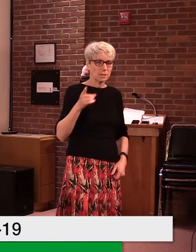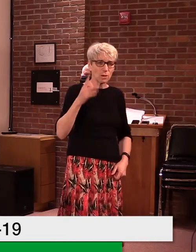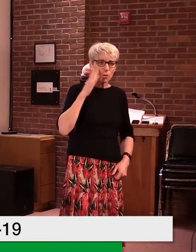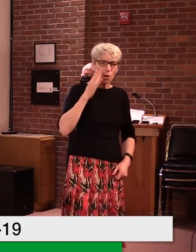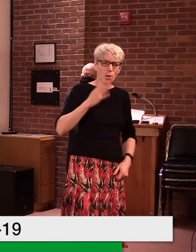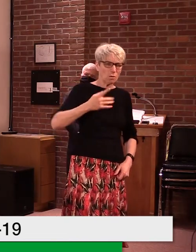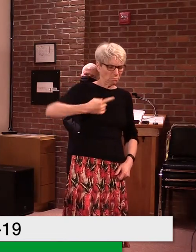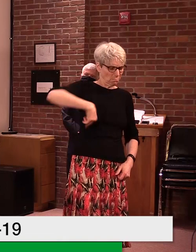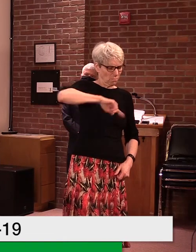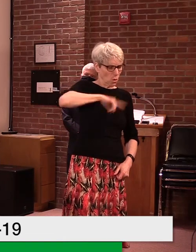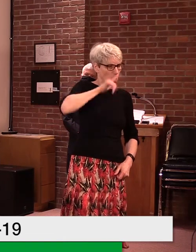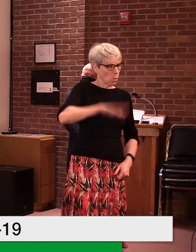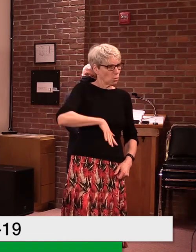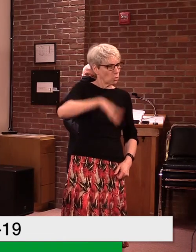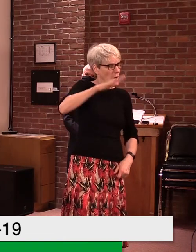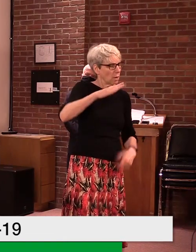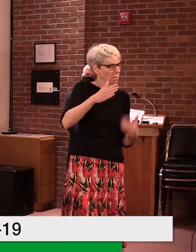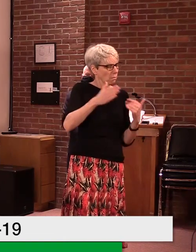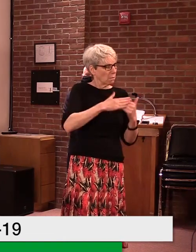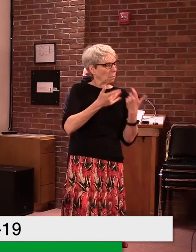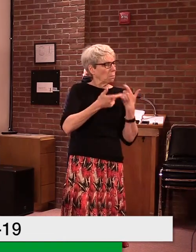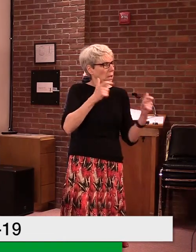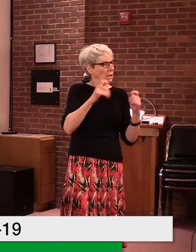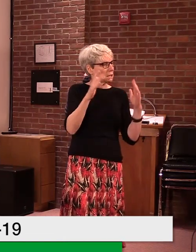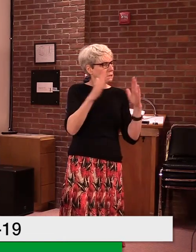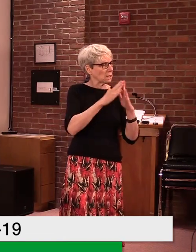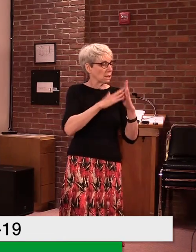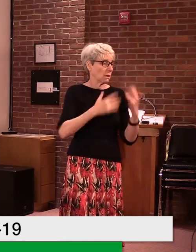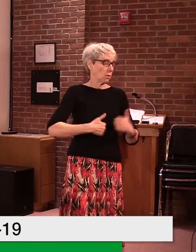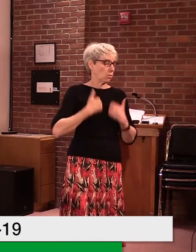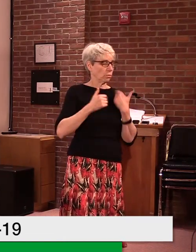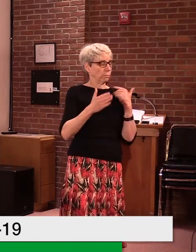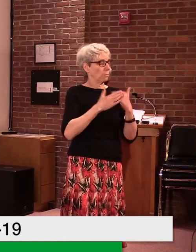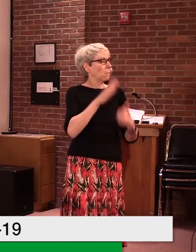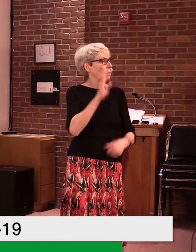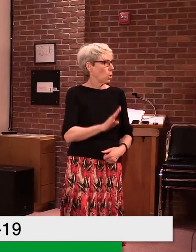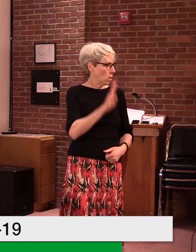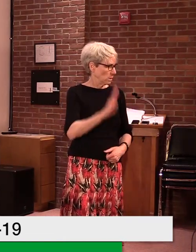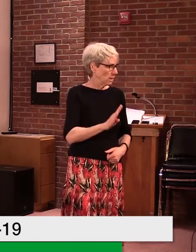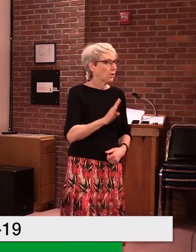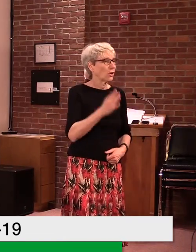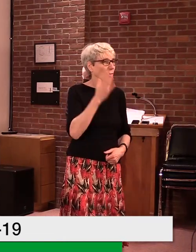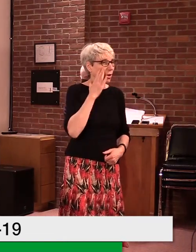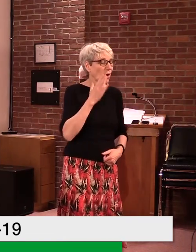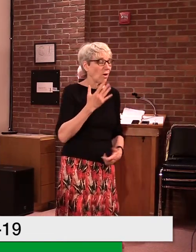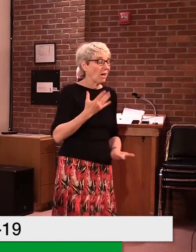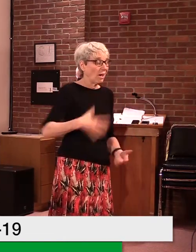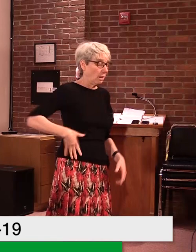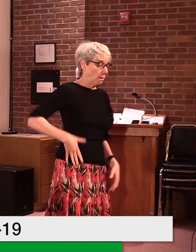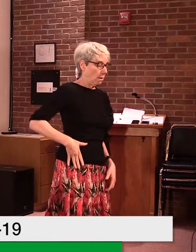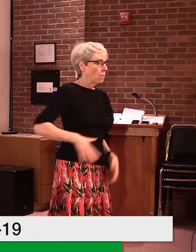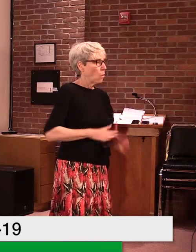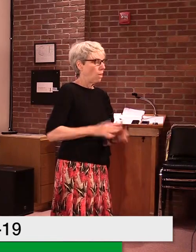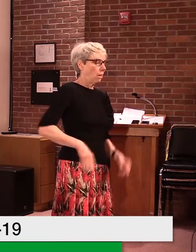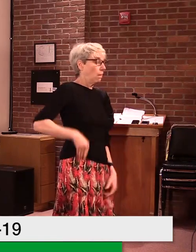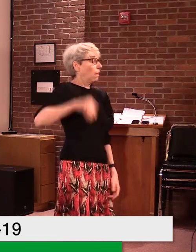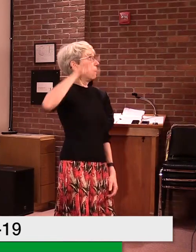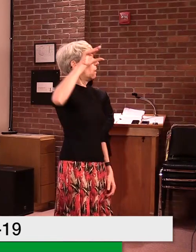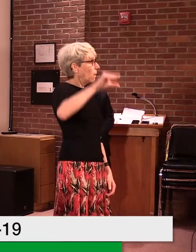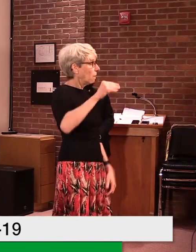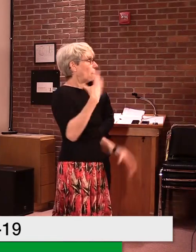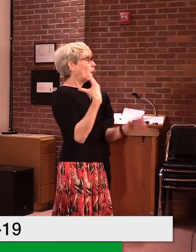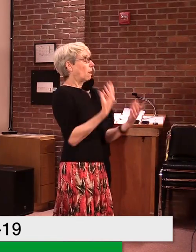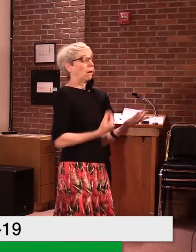up near a major city, like we grew up outside of Boston, and we got the talk when we got our